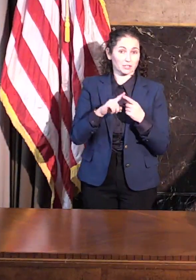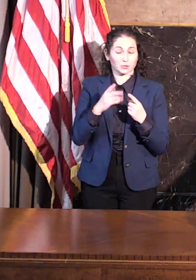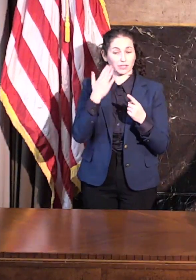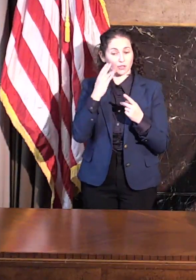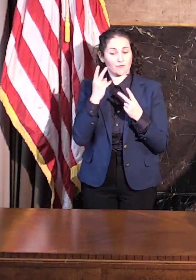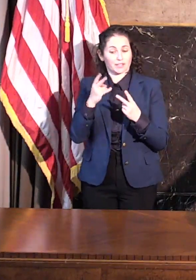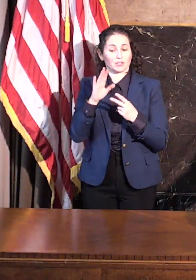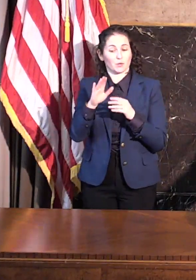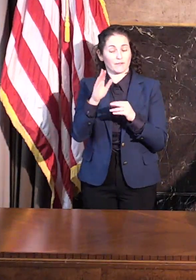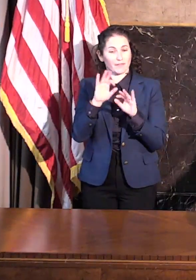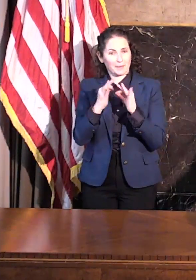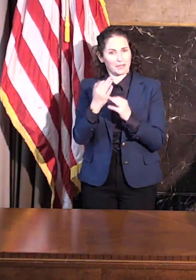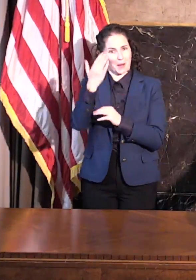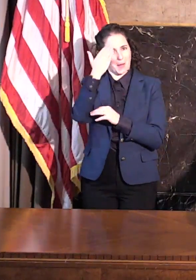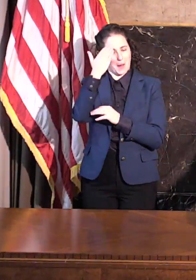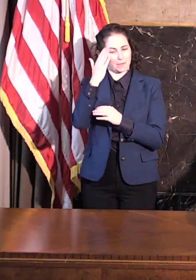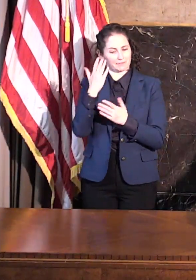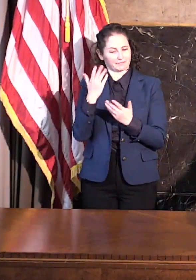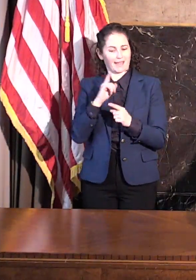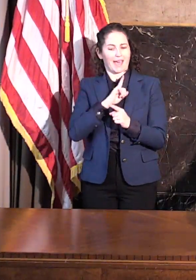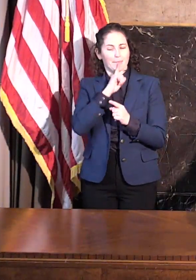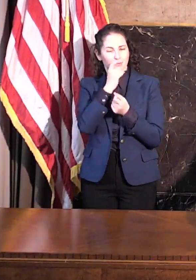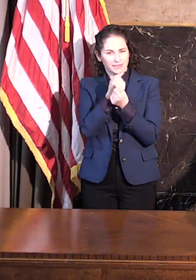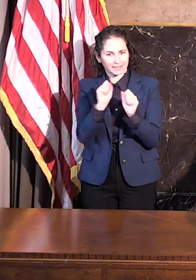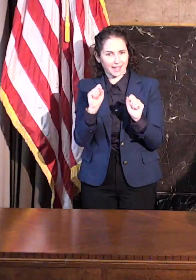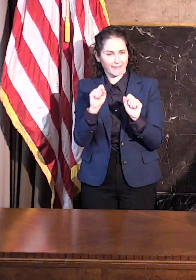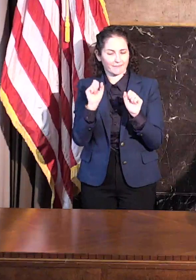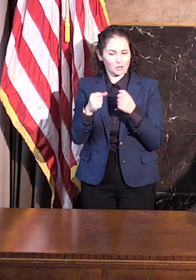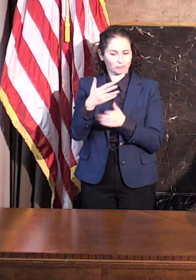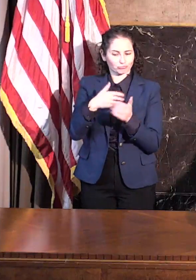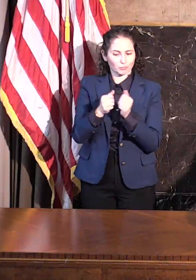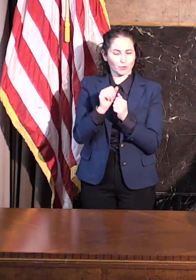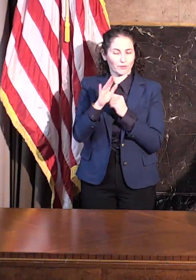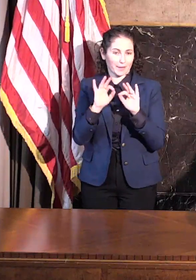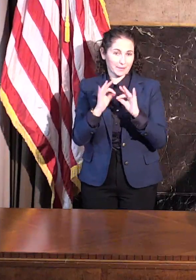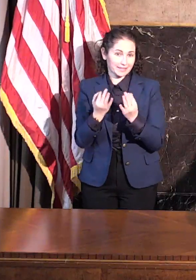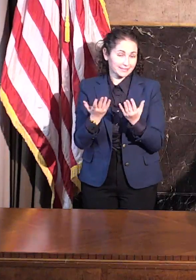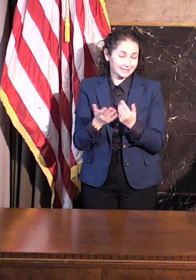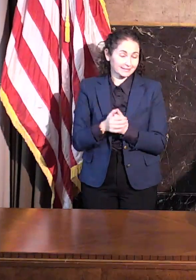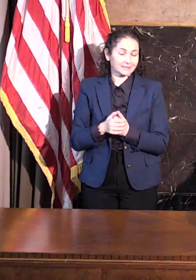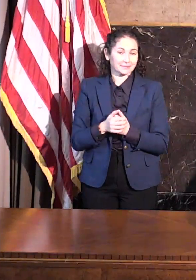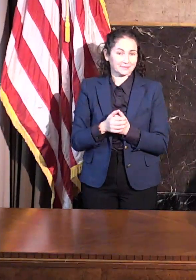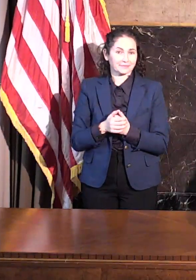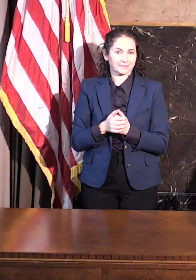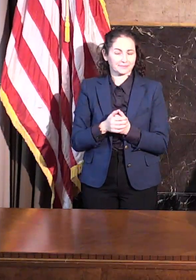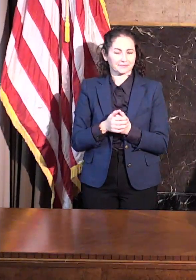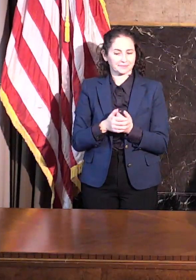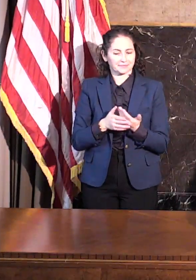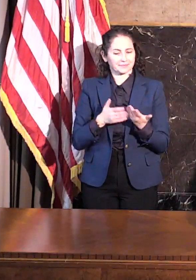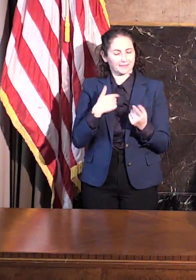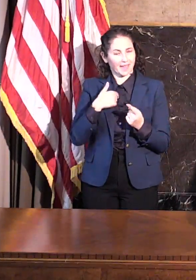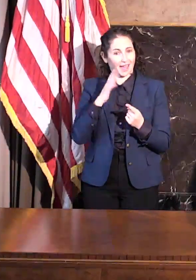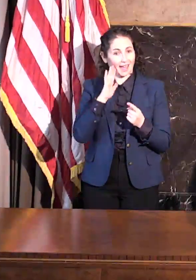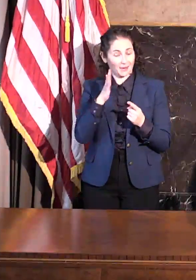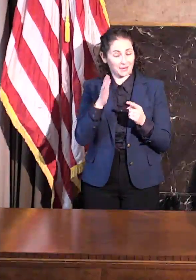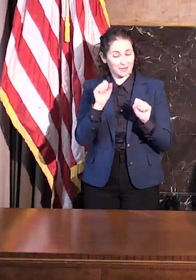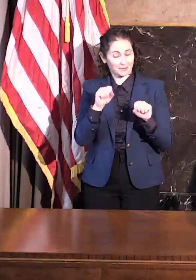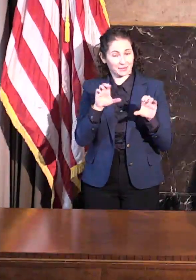that. I'm optimistic that over time more and more people will take advantage of the opportunity, and we're